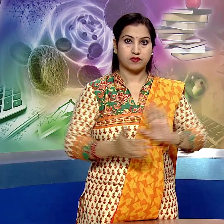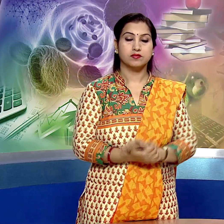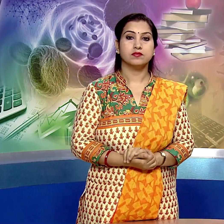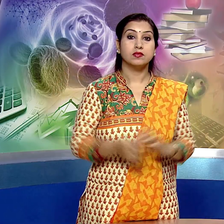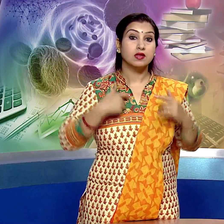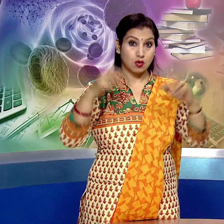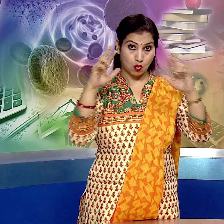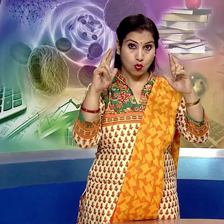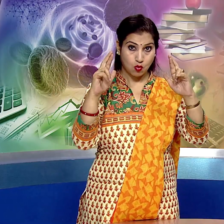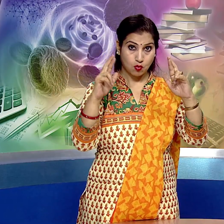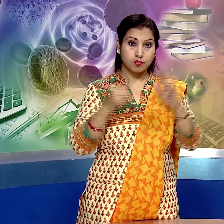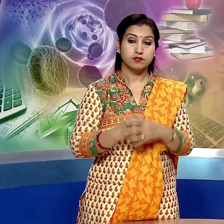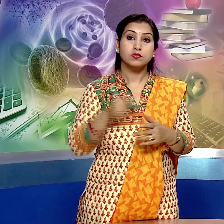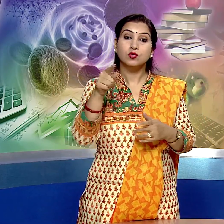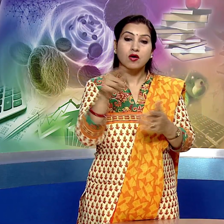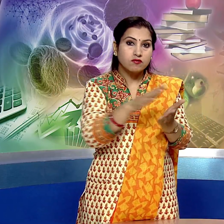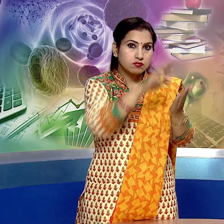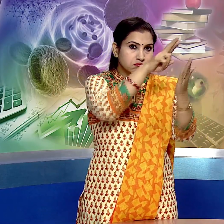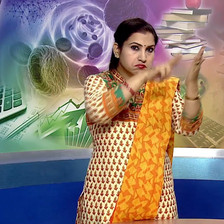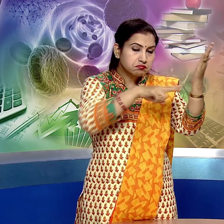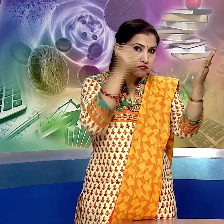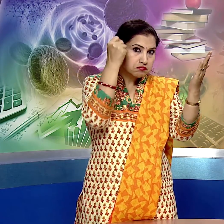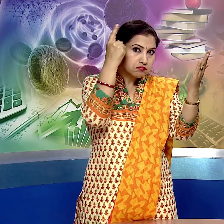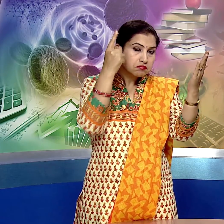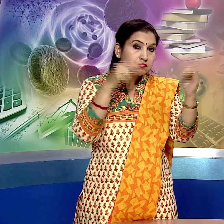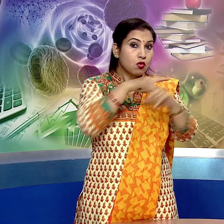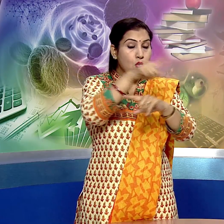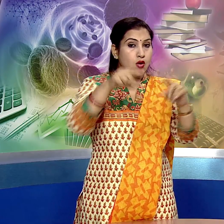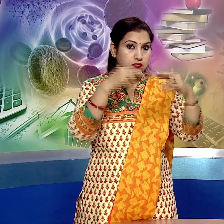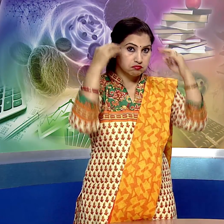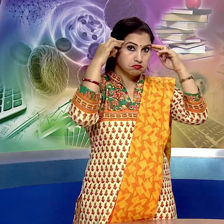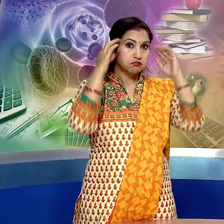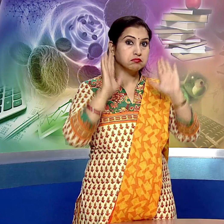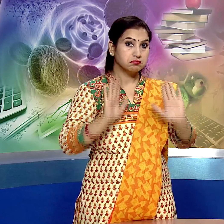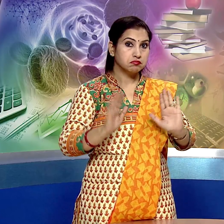I hope you have understood all the lesson completely.